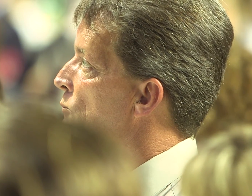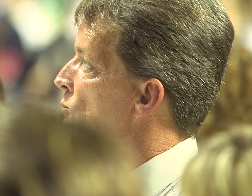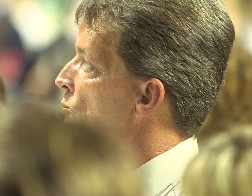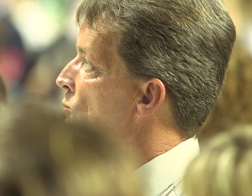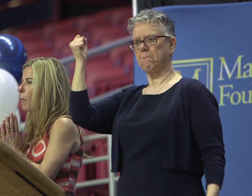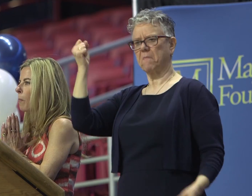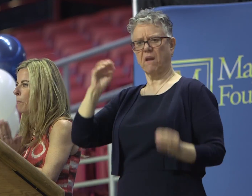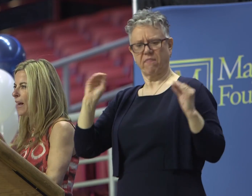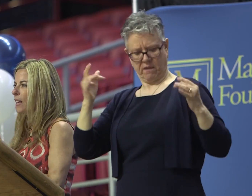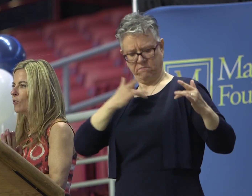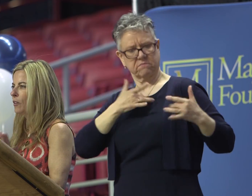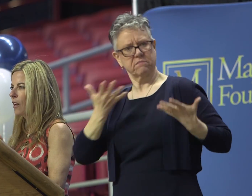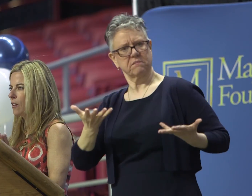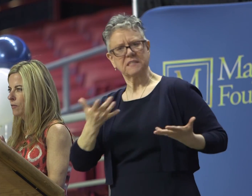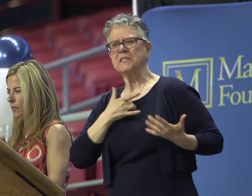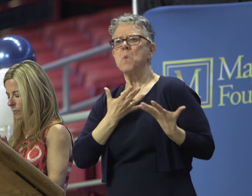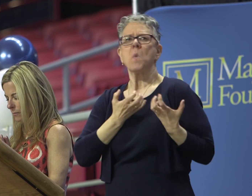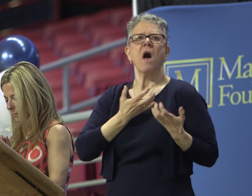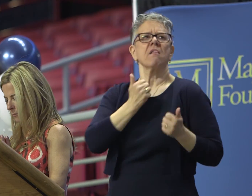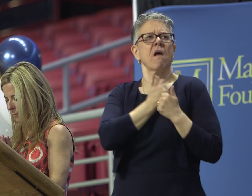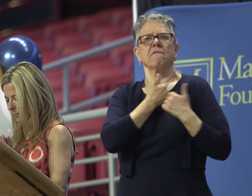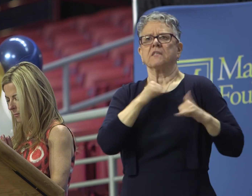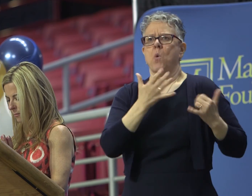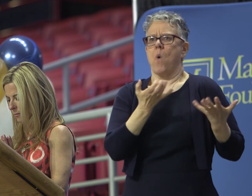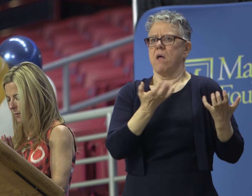cellar, begging for love.